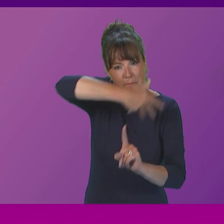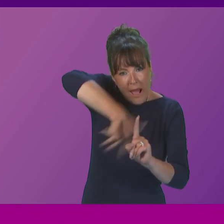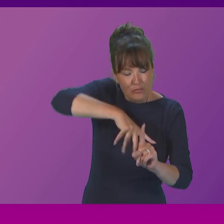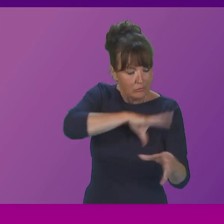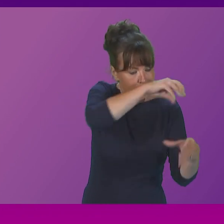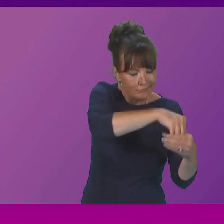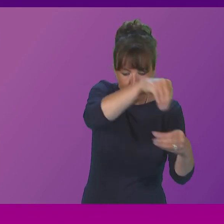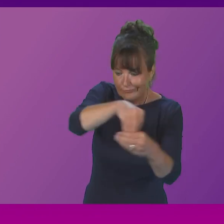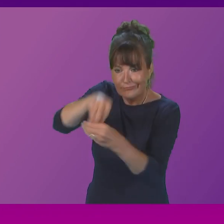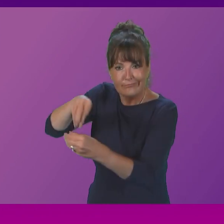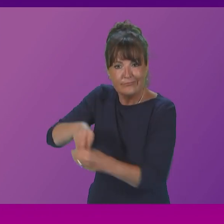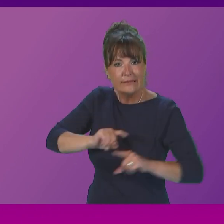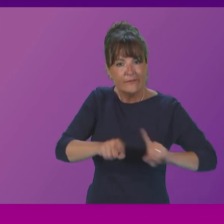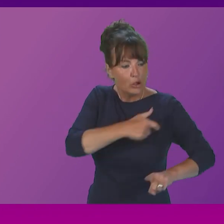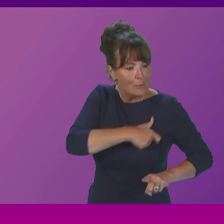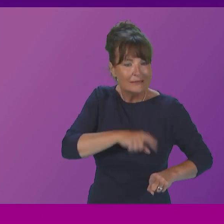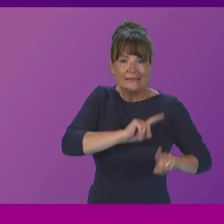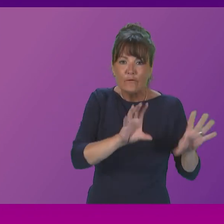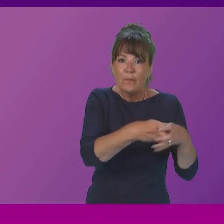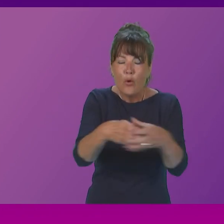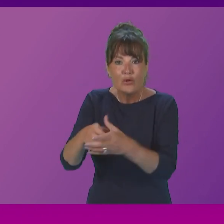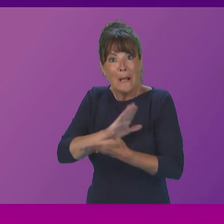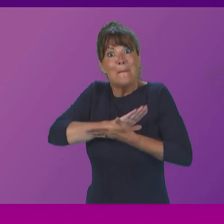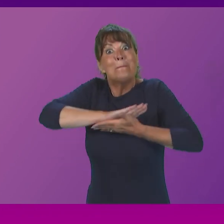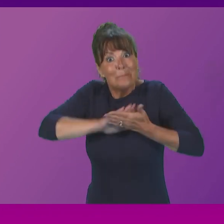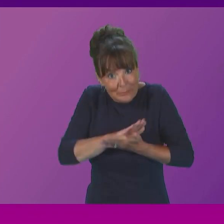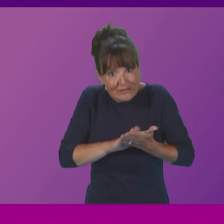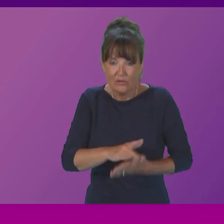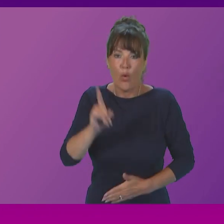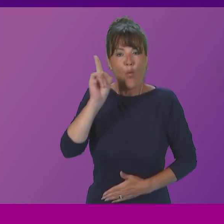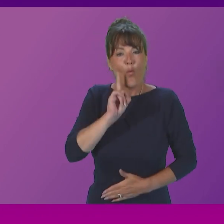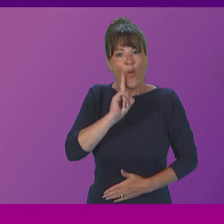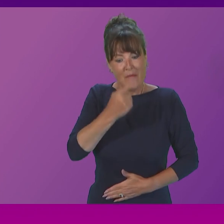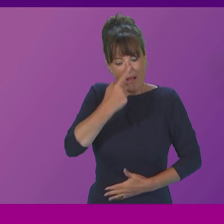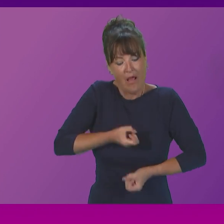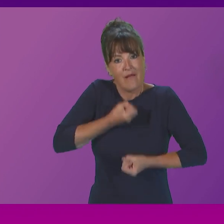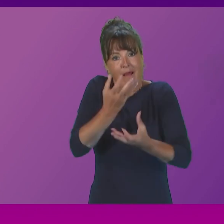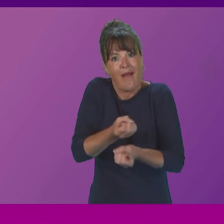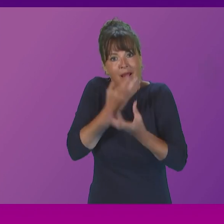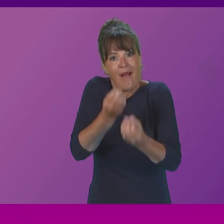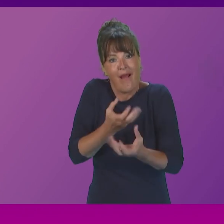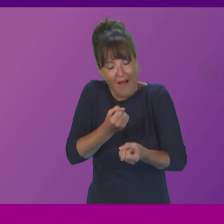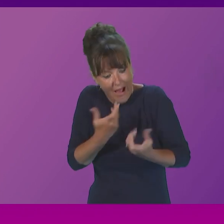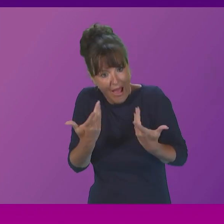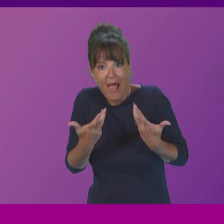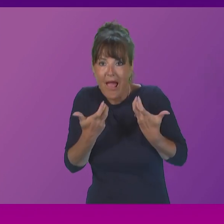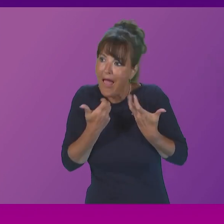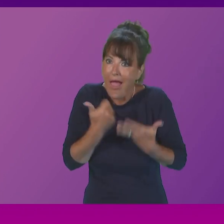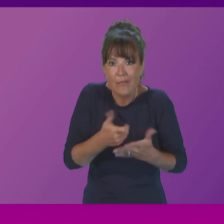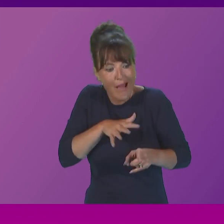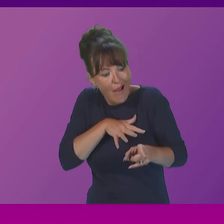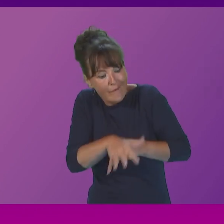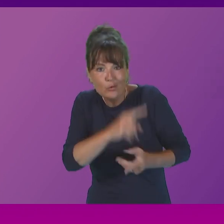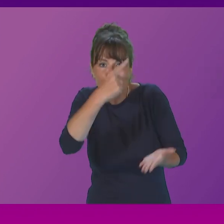represented across the Parliament helps bring different voices and perspectives to decisions. I mean, it's really important